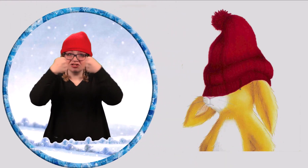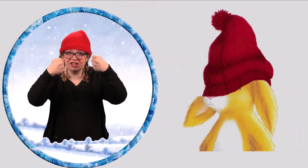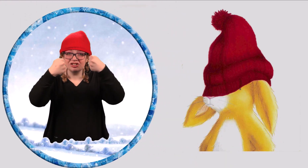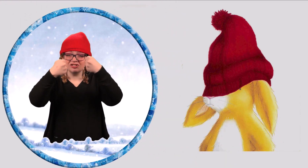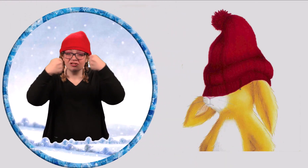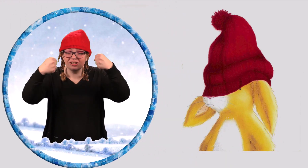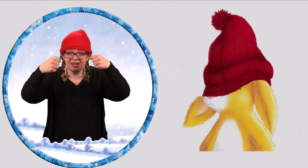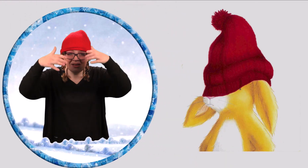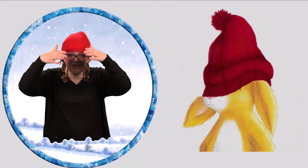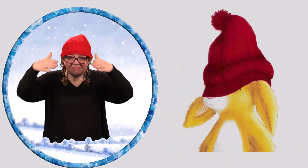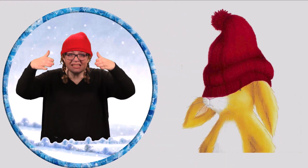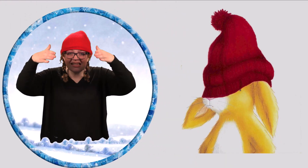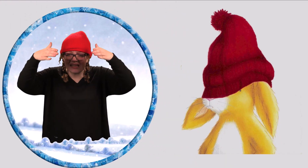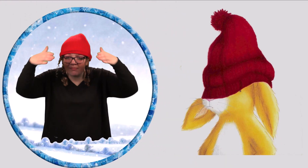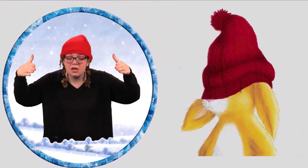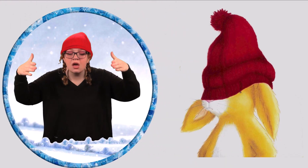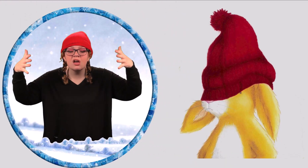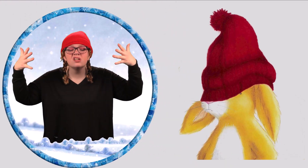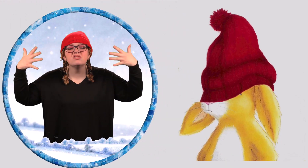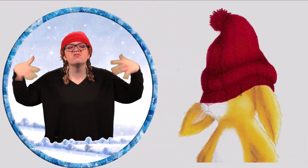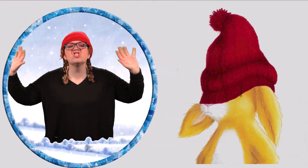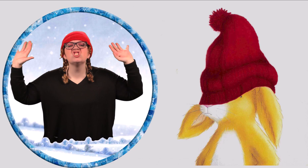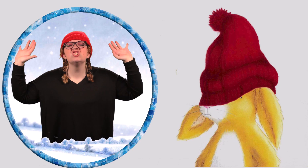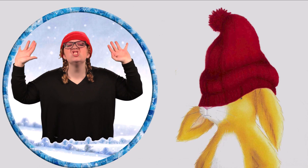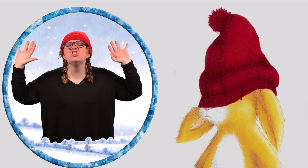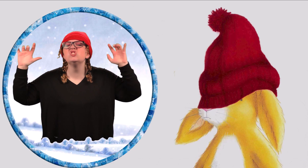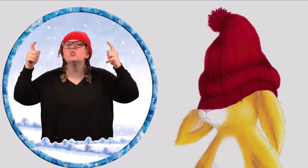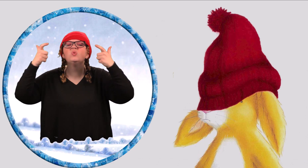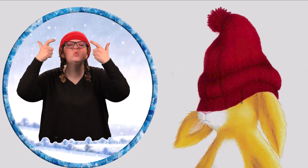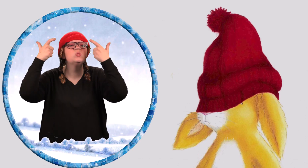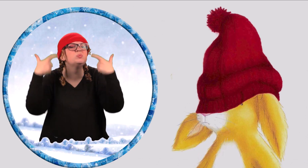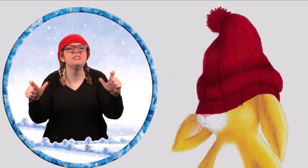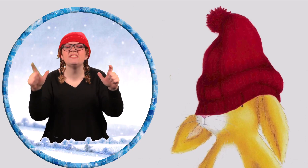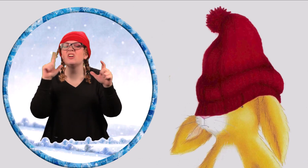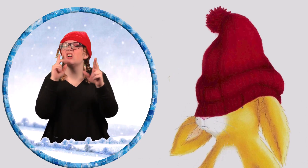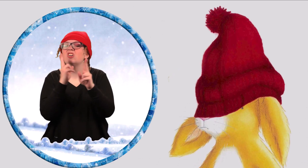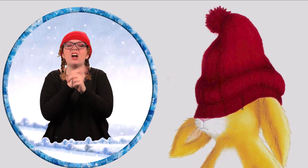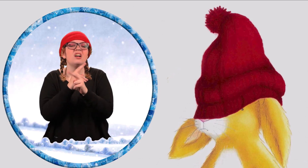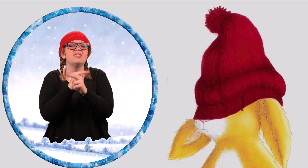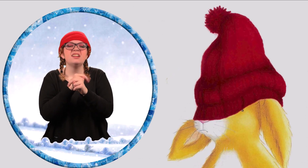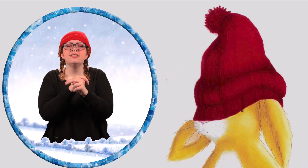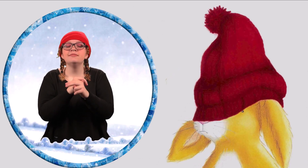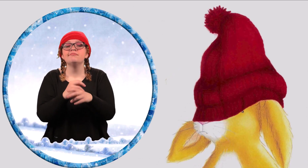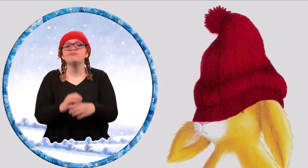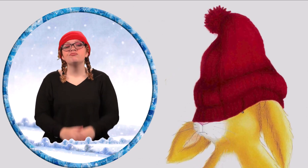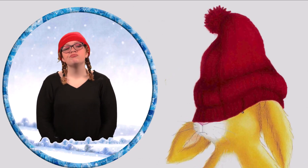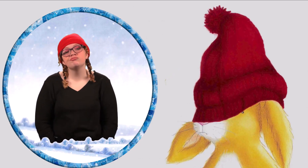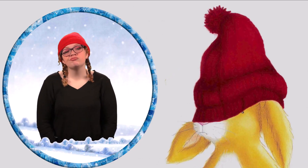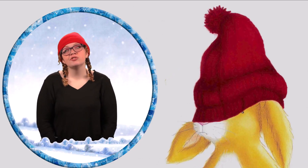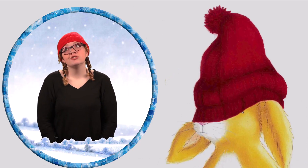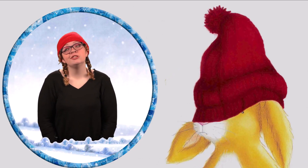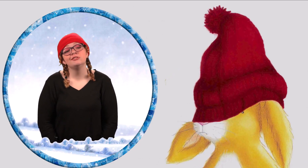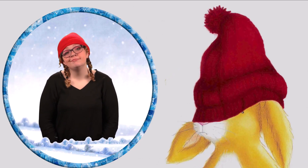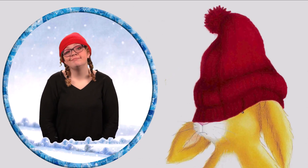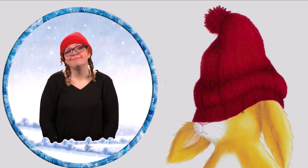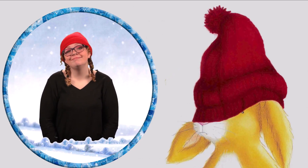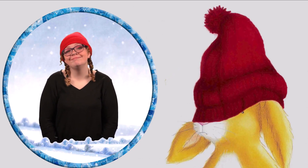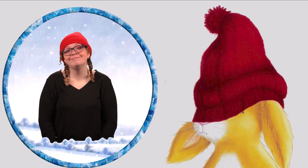By now, the hat was much, much bigger. It was much too big for a rabbit.